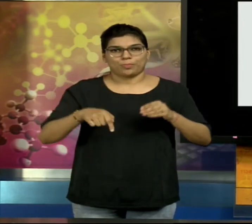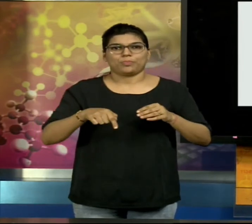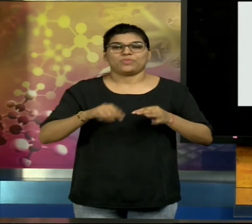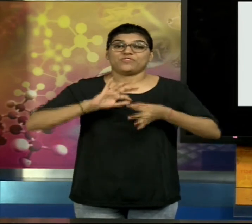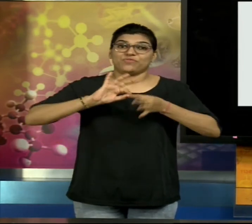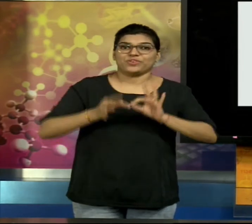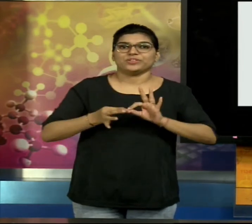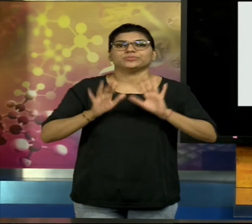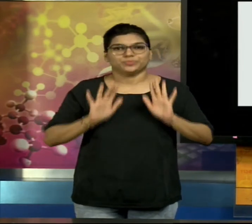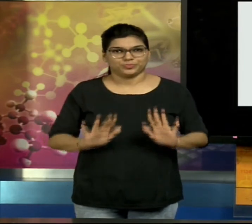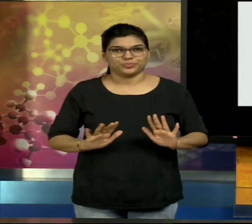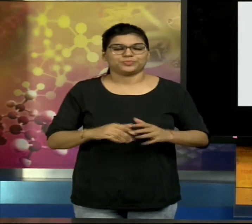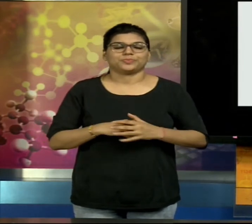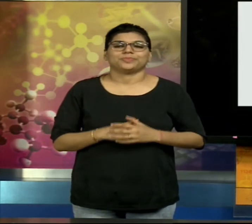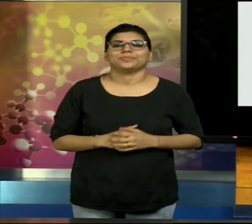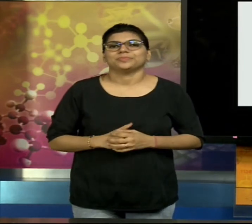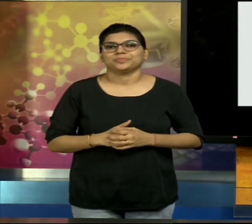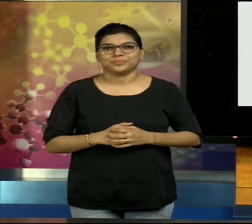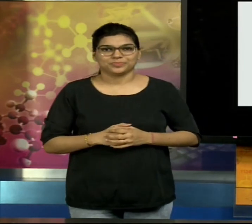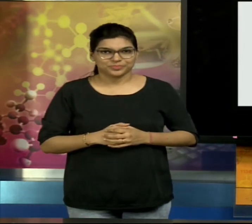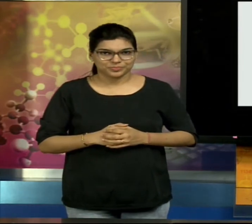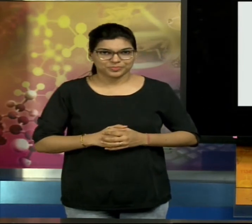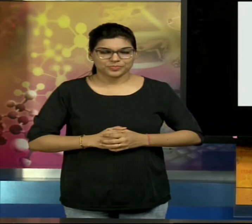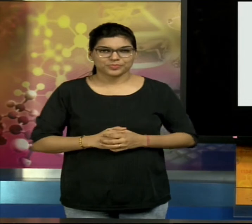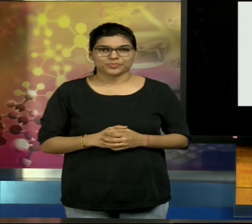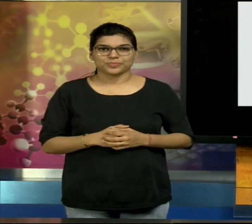is not a movable thing.